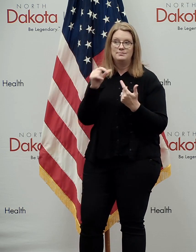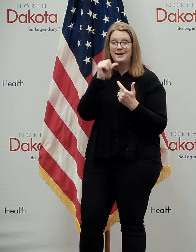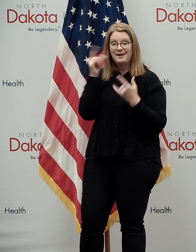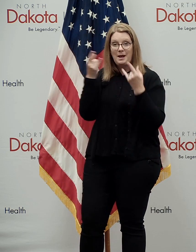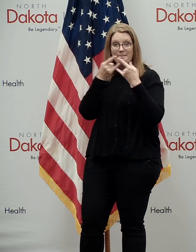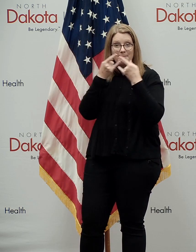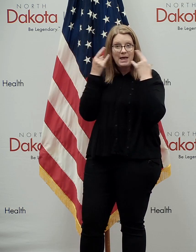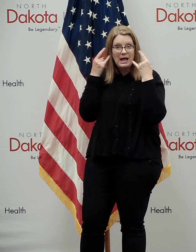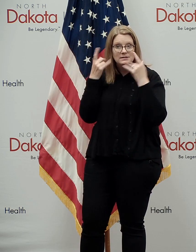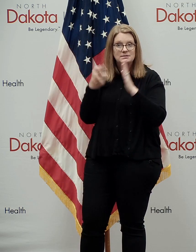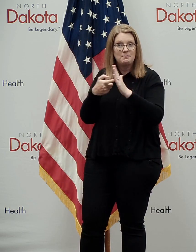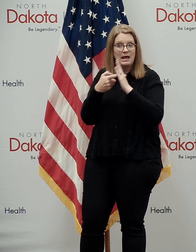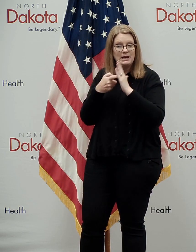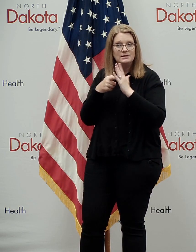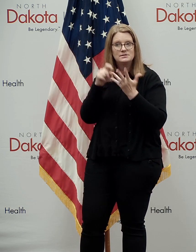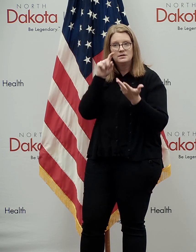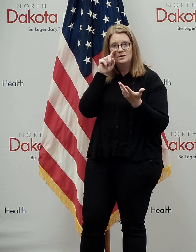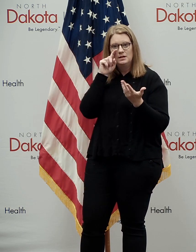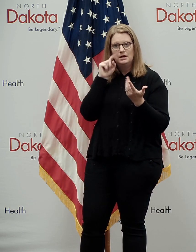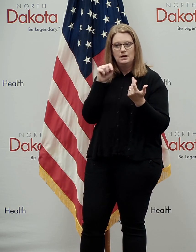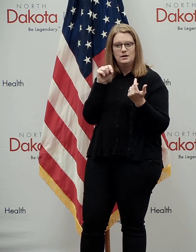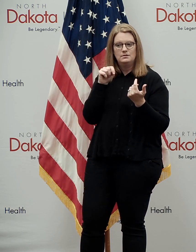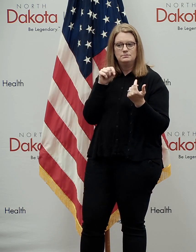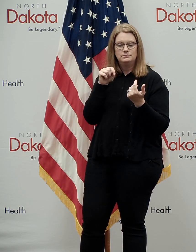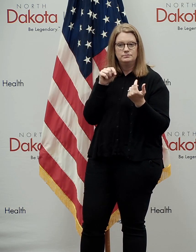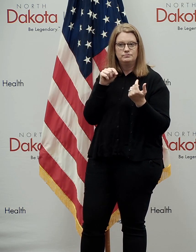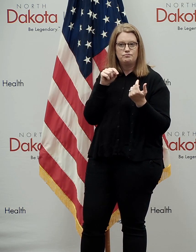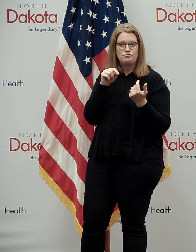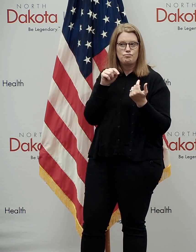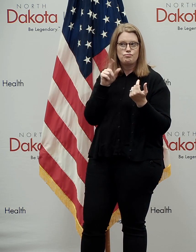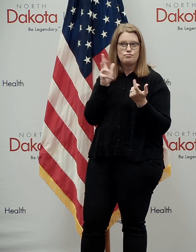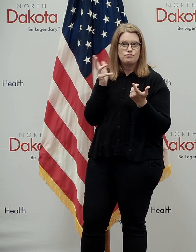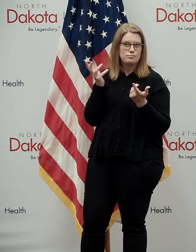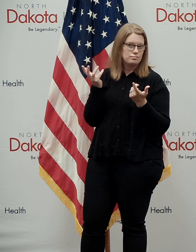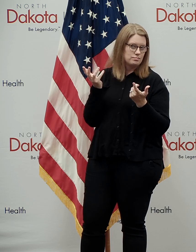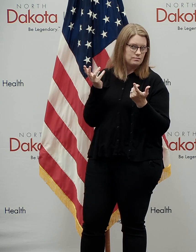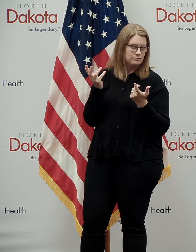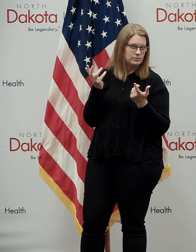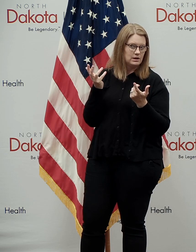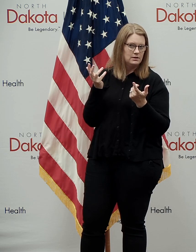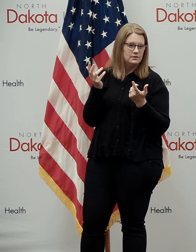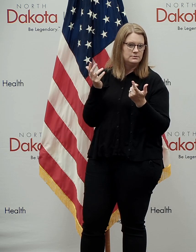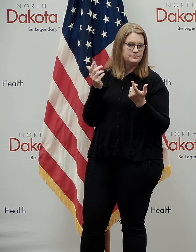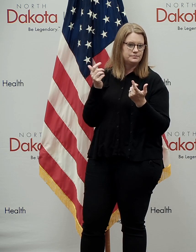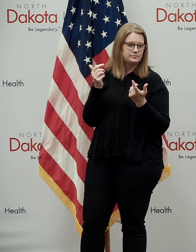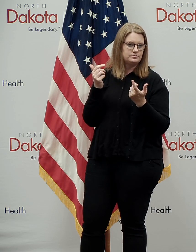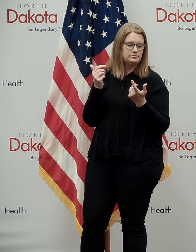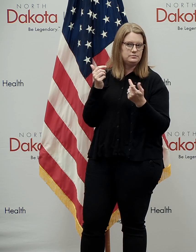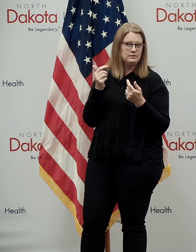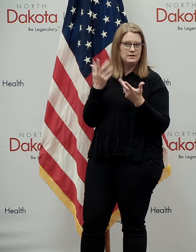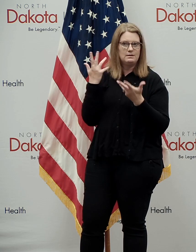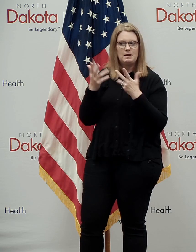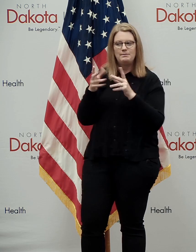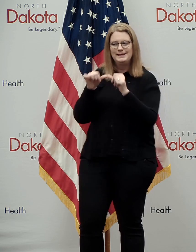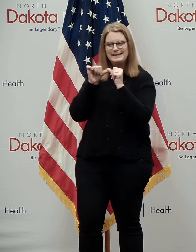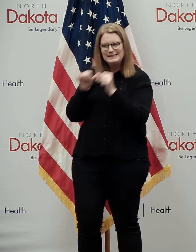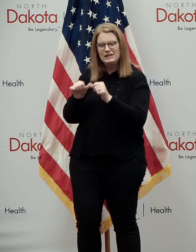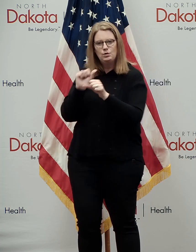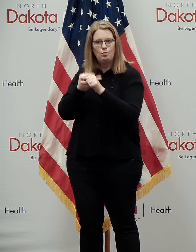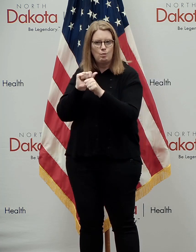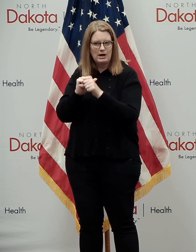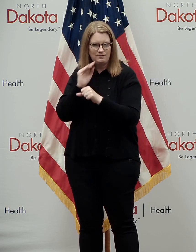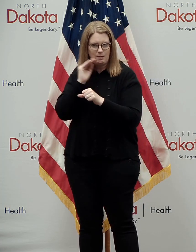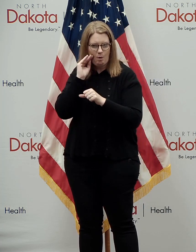mask mandates, they have gone to a extended period of time of working from home. And I know